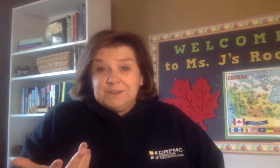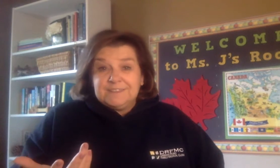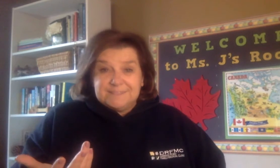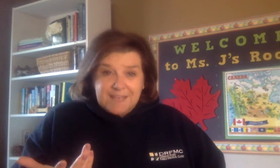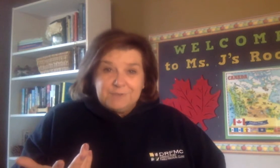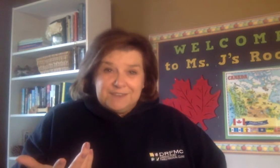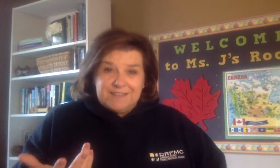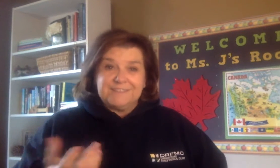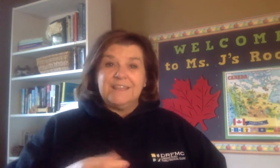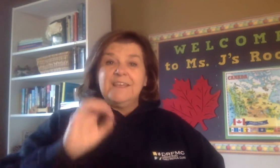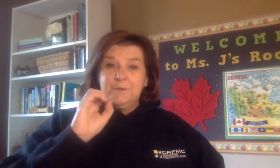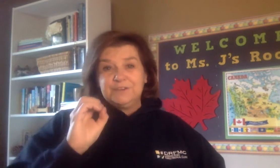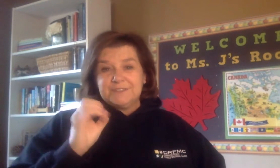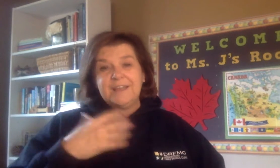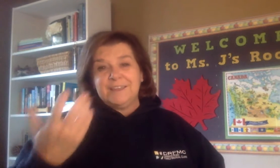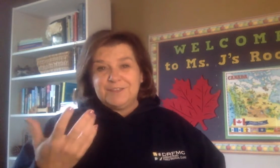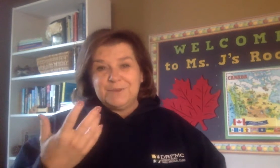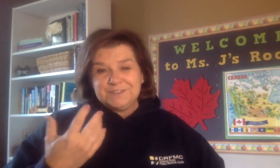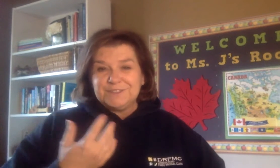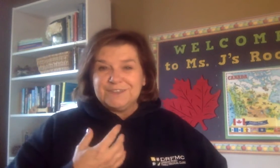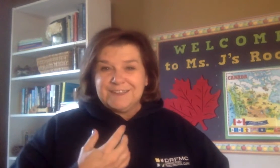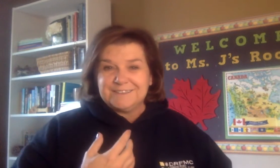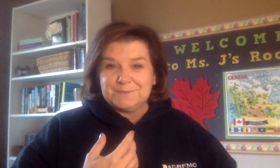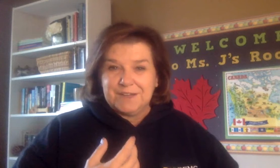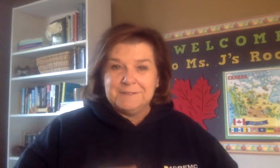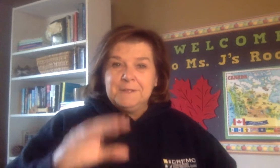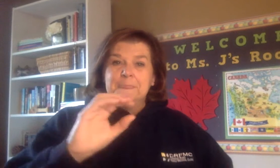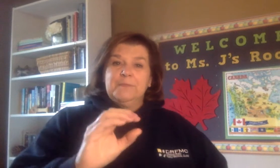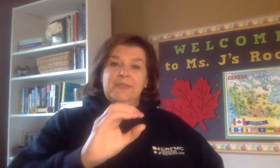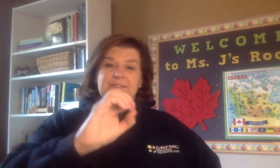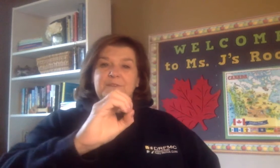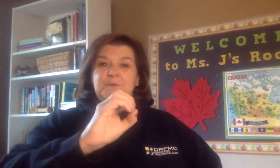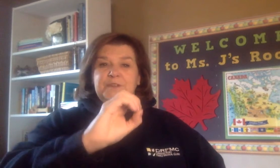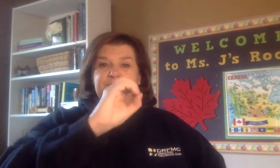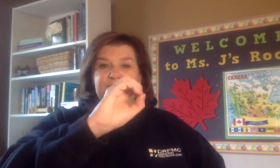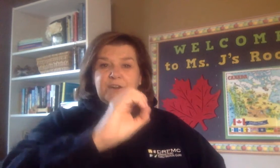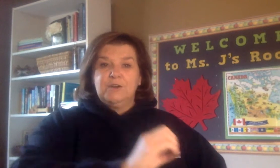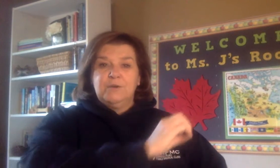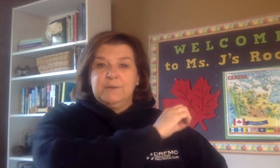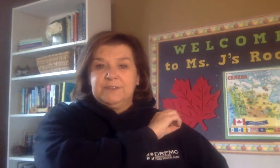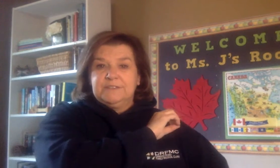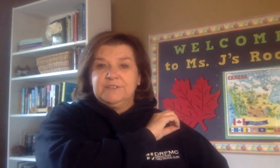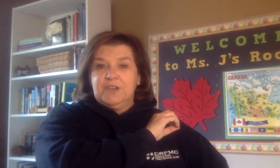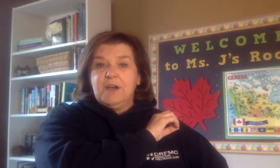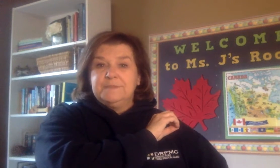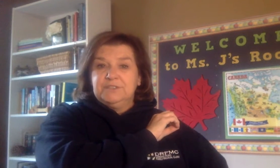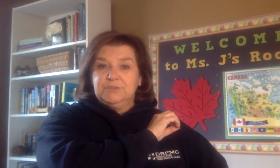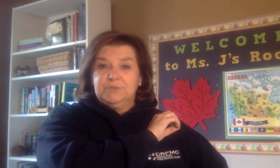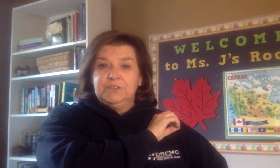it to sound nice. When you're signing it, you want it to look nice as well. Okay, so we're going to take our O and we're going to start on the opposite shoulder. And